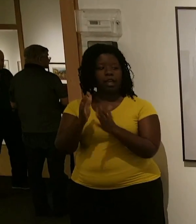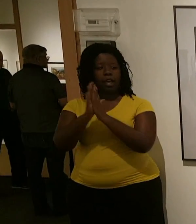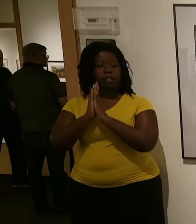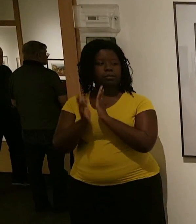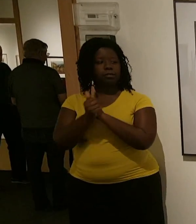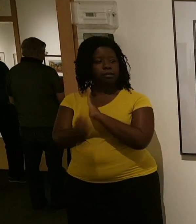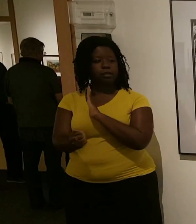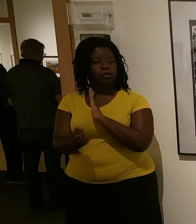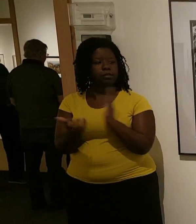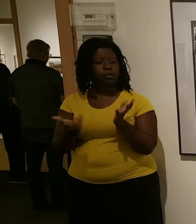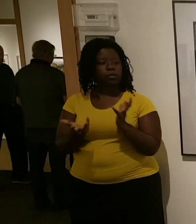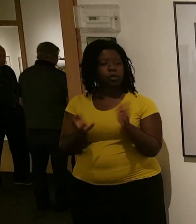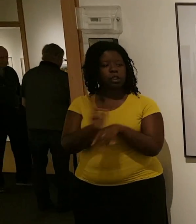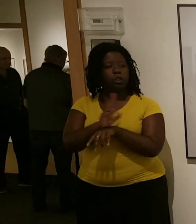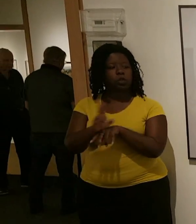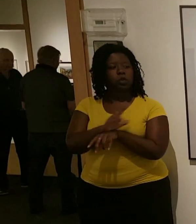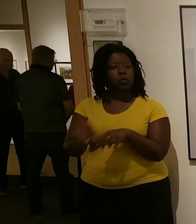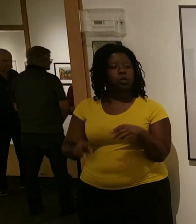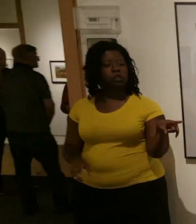This is my stamp pad